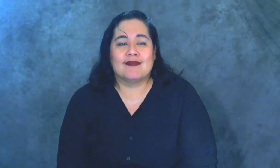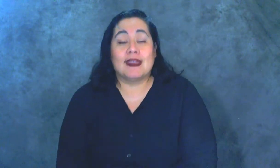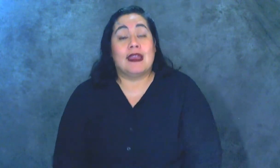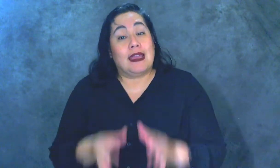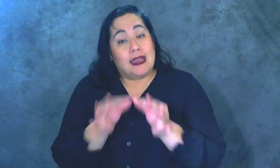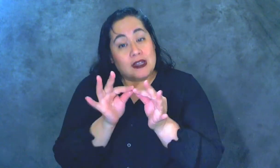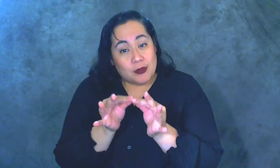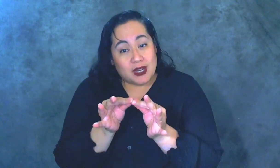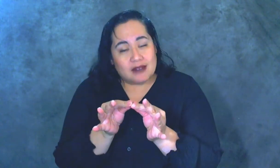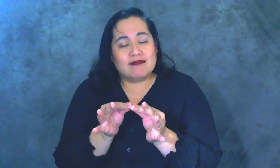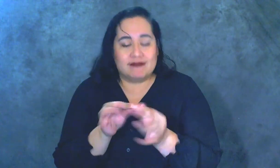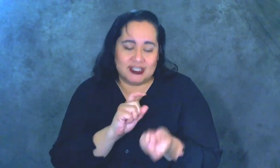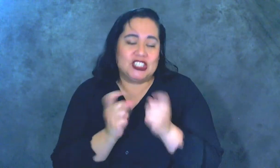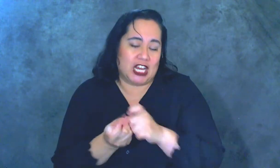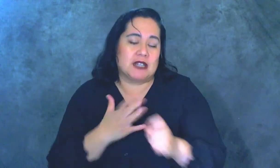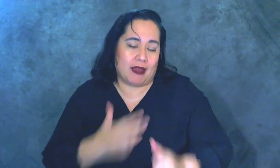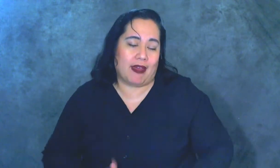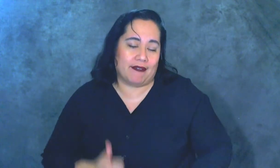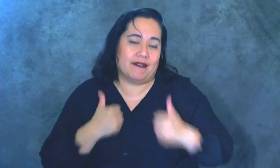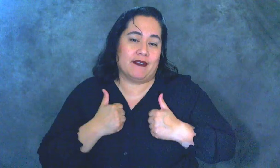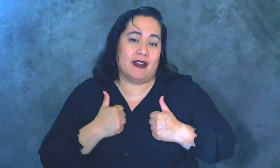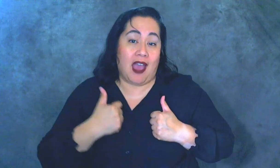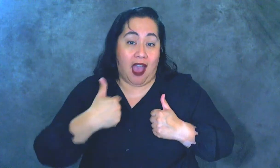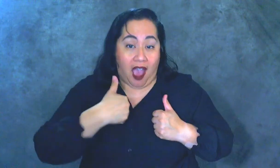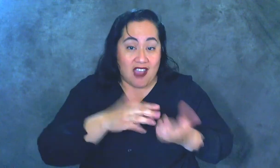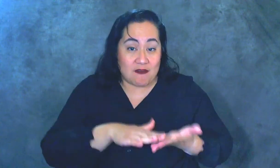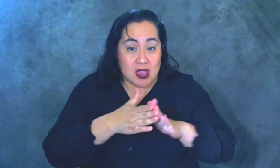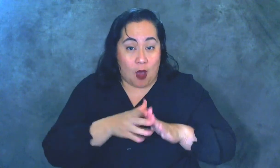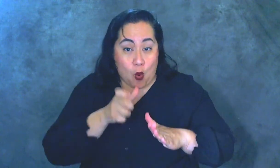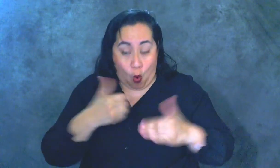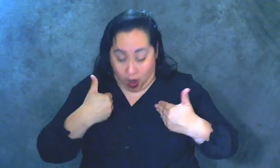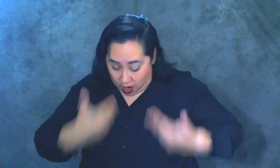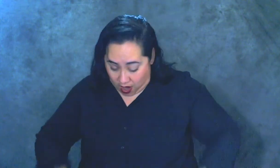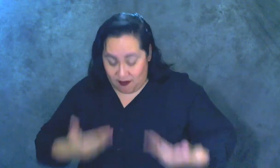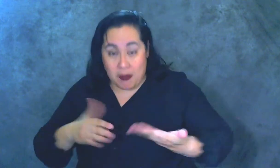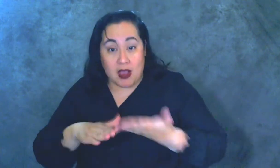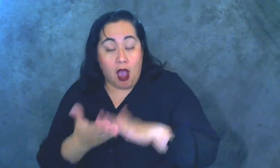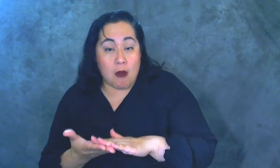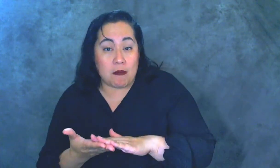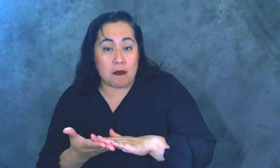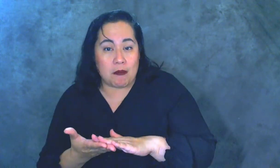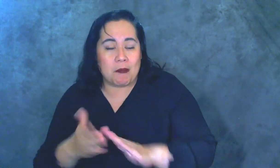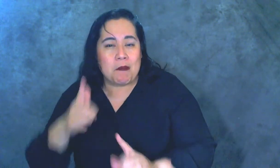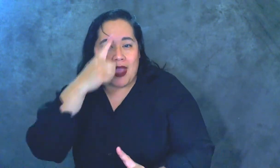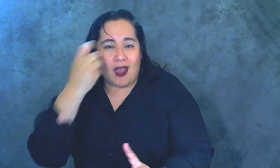Interpreting has changed my life. I have become who I have become because of this